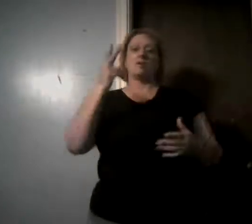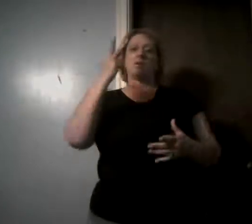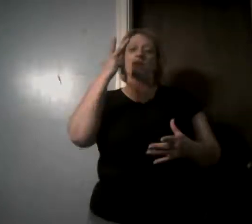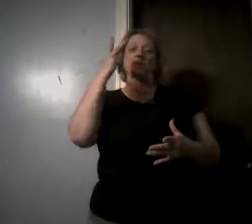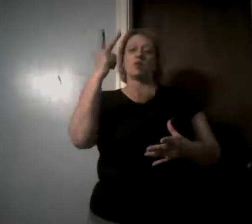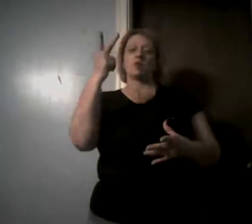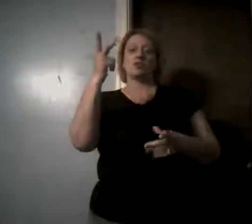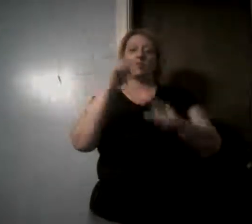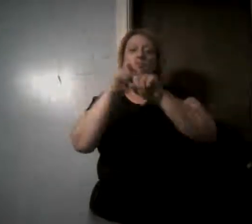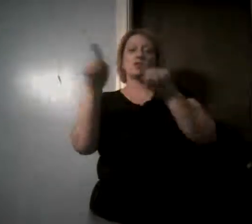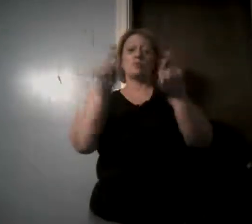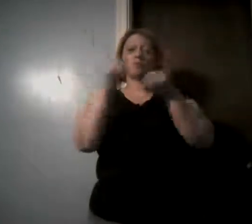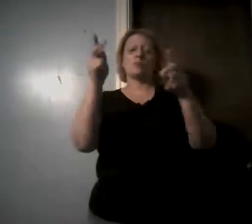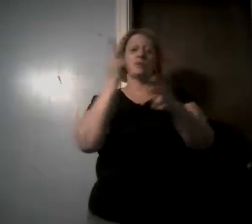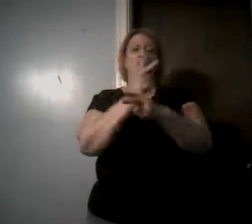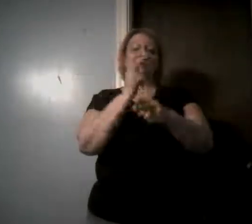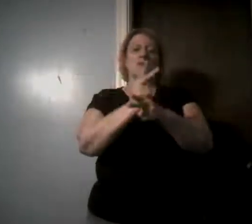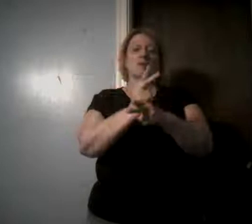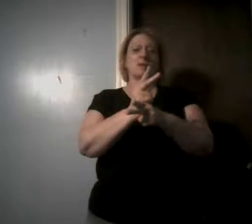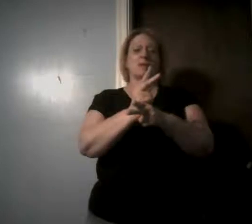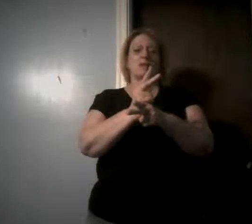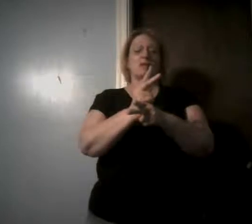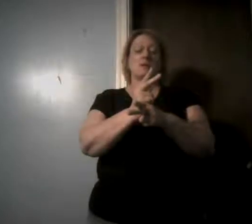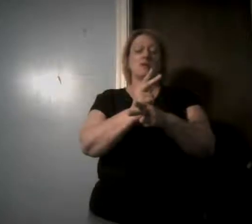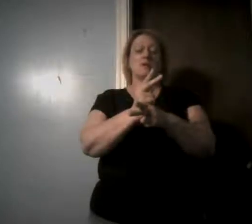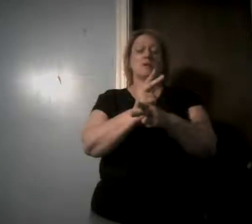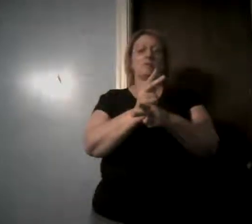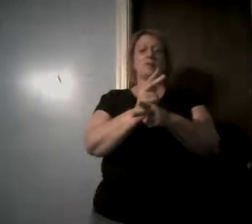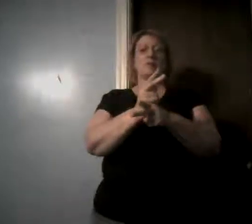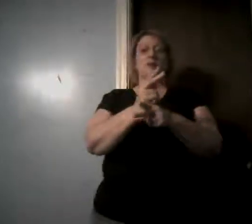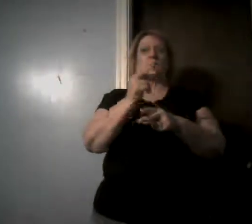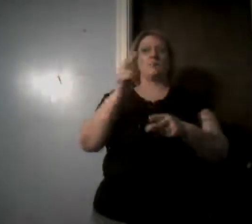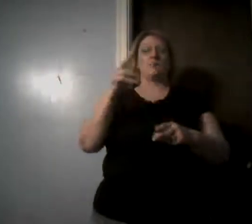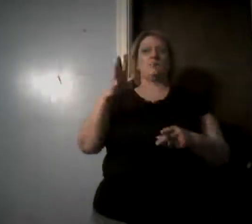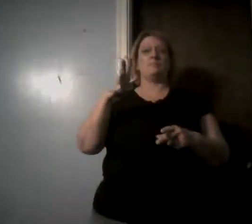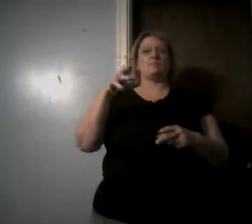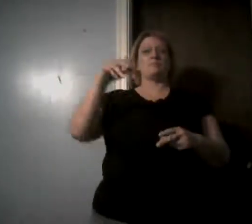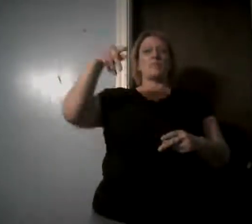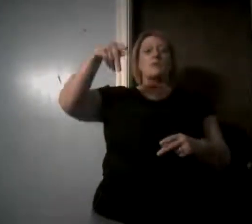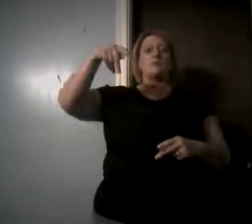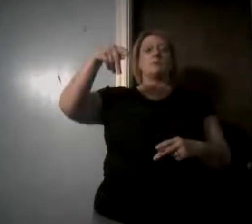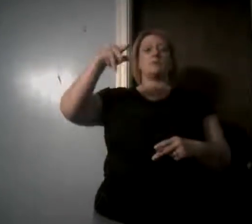1. Peripheral. This affects nerves that sense pain, touch, hot, and cold.